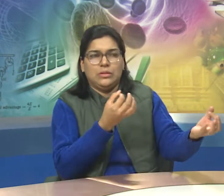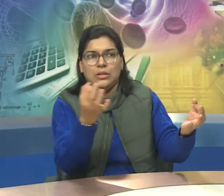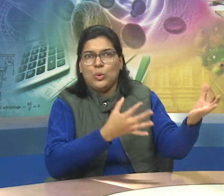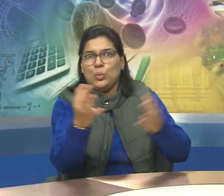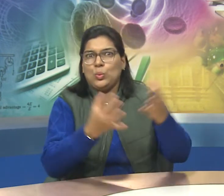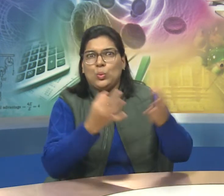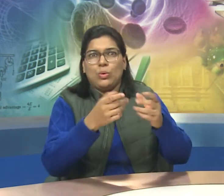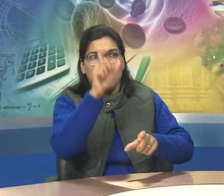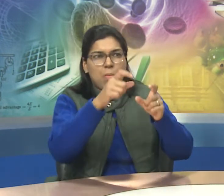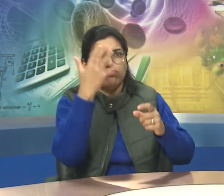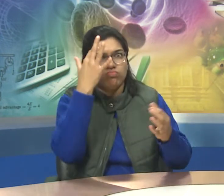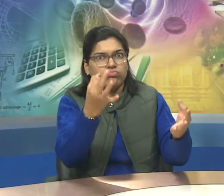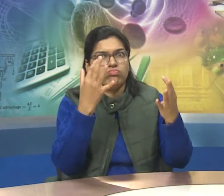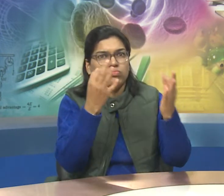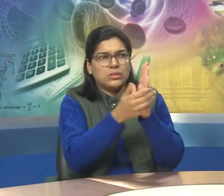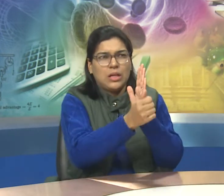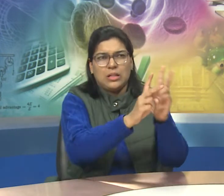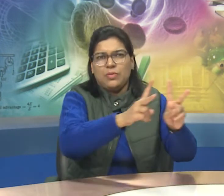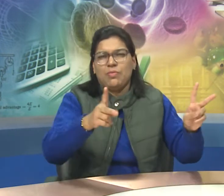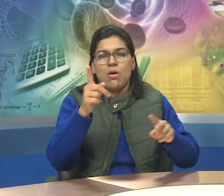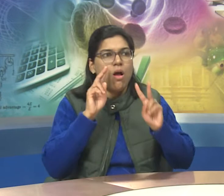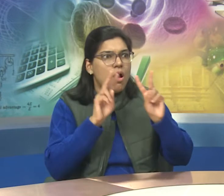that causes stress in